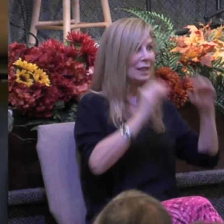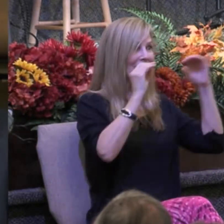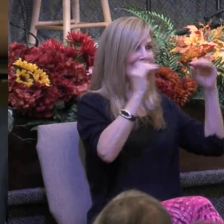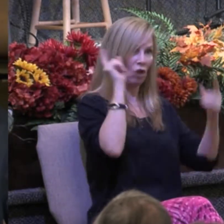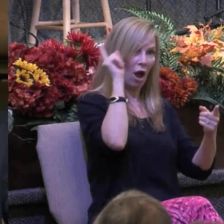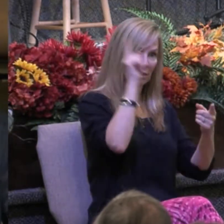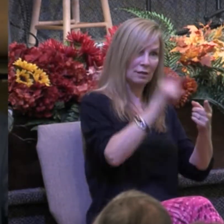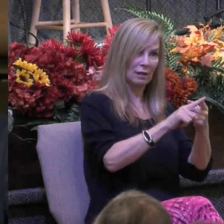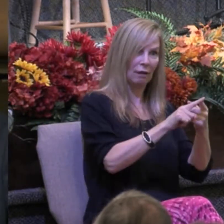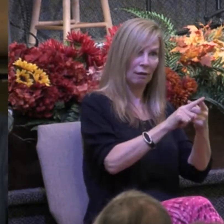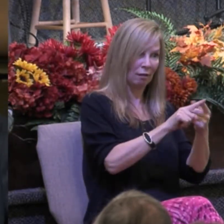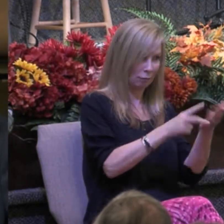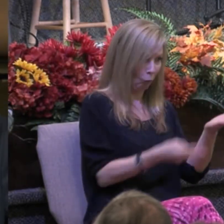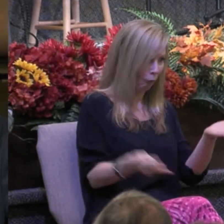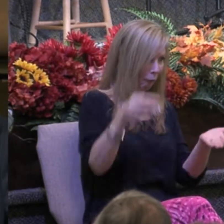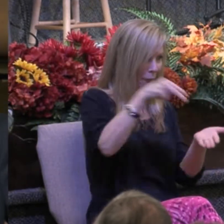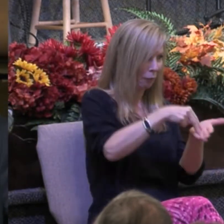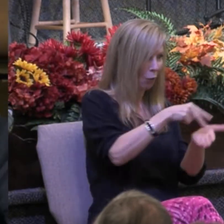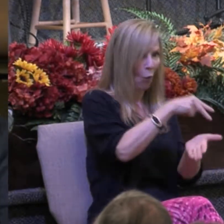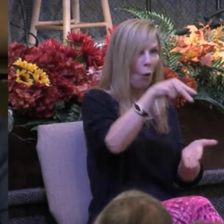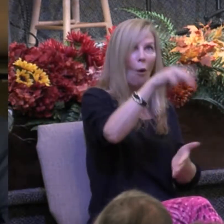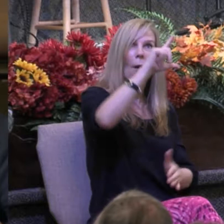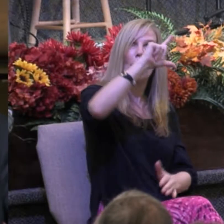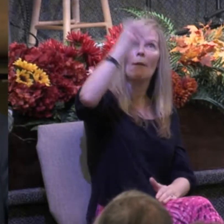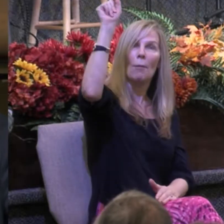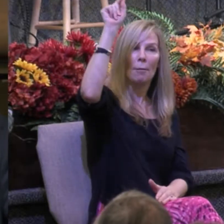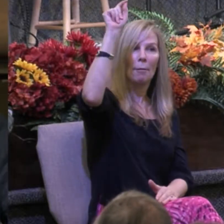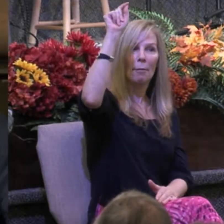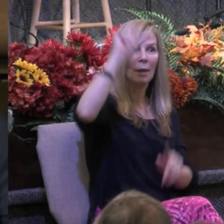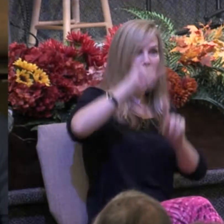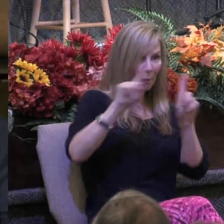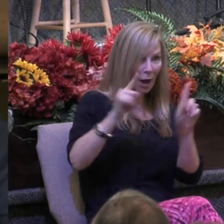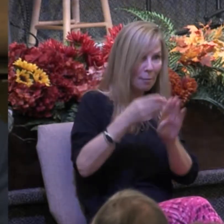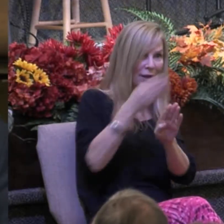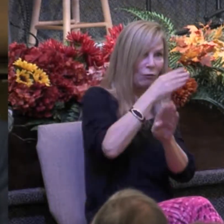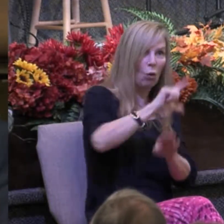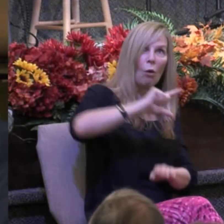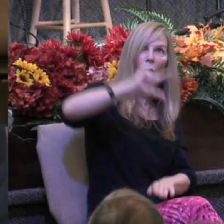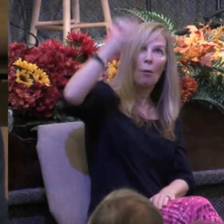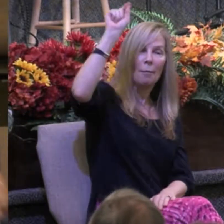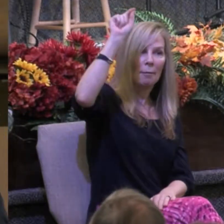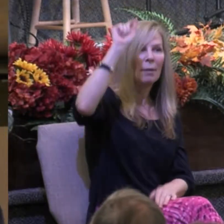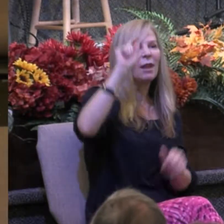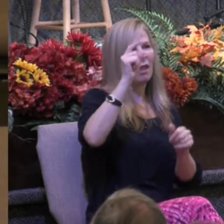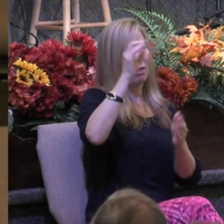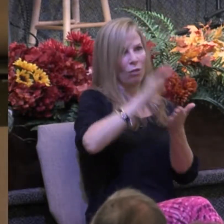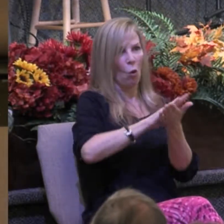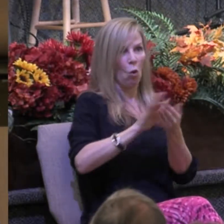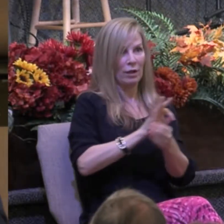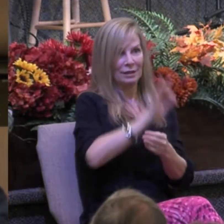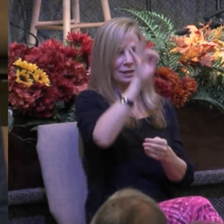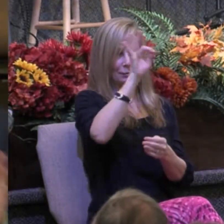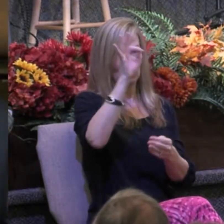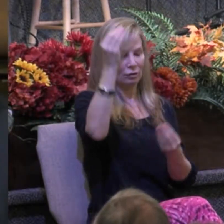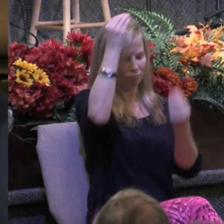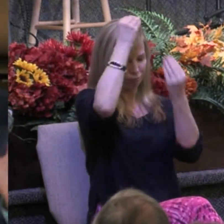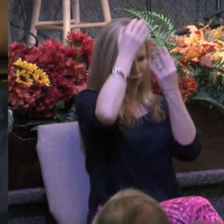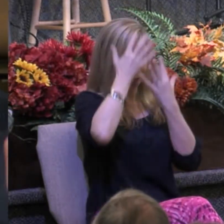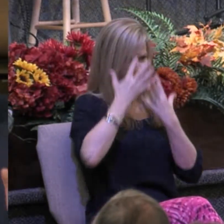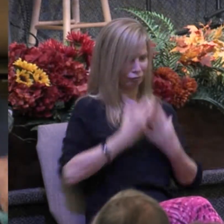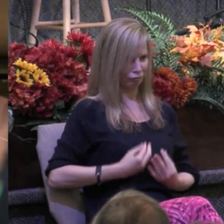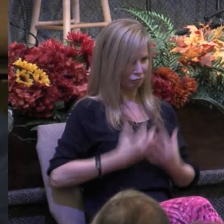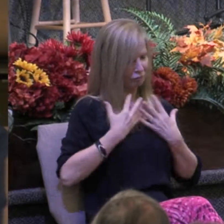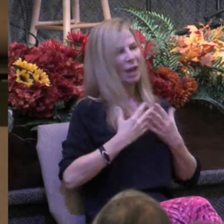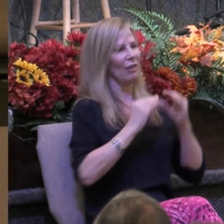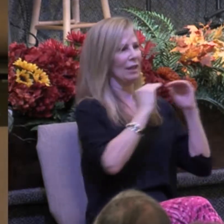taken up to heaven, after he had, by the Holy Spirit, given orders to the apostles whom he had chosen. Now, the fact that Luke speaks of